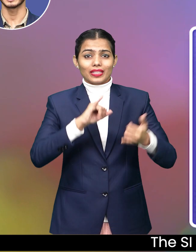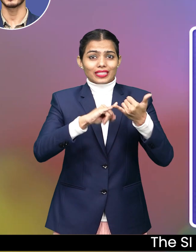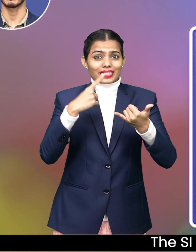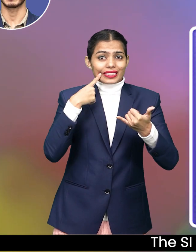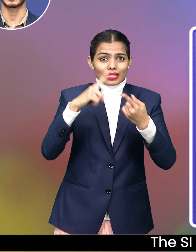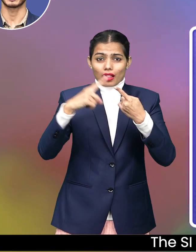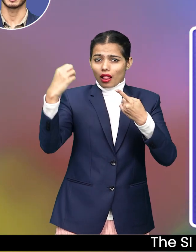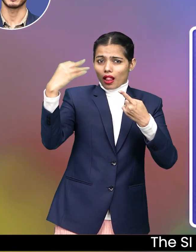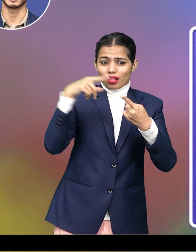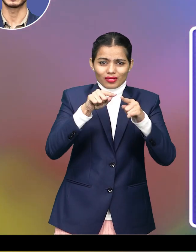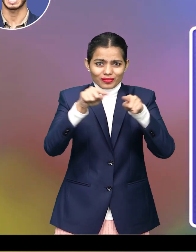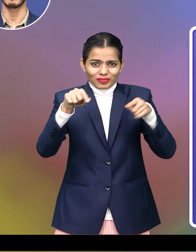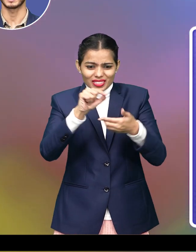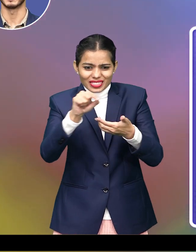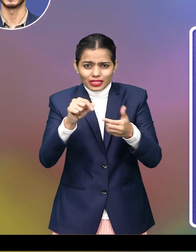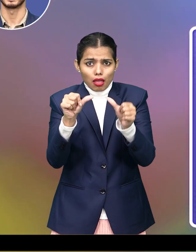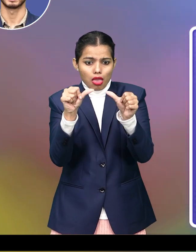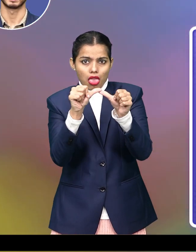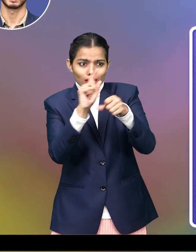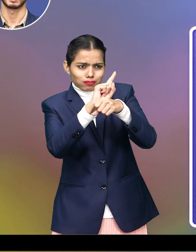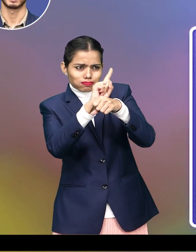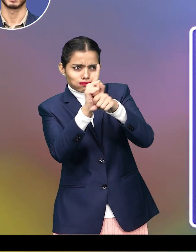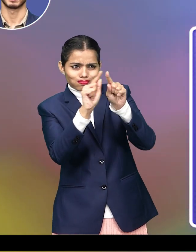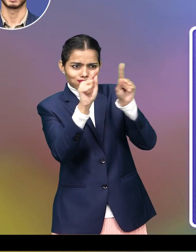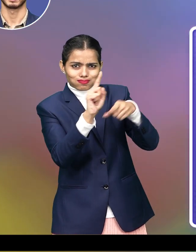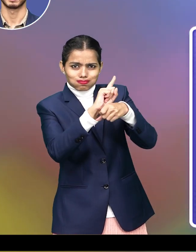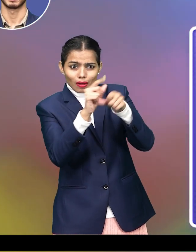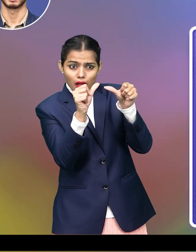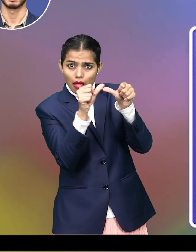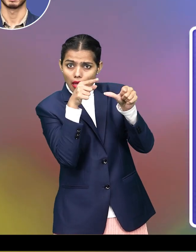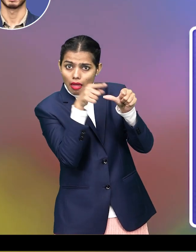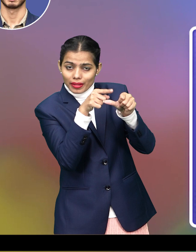The SI unit of electric current is ampere.